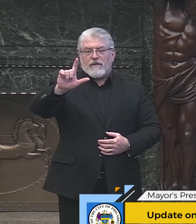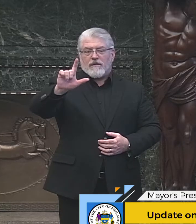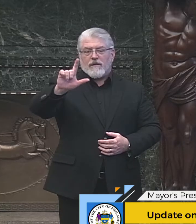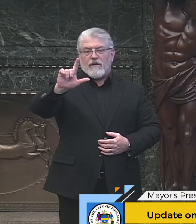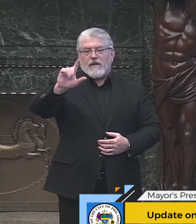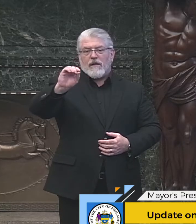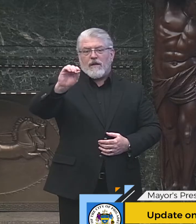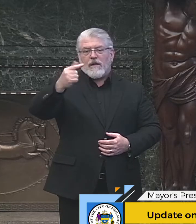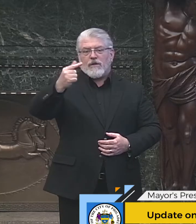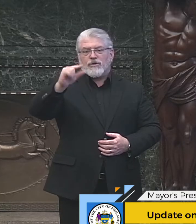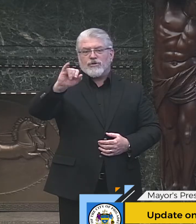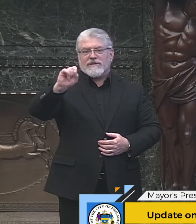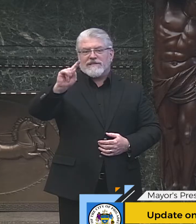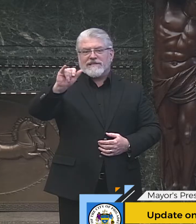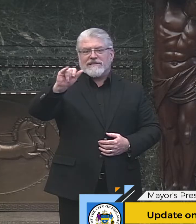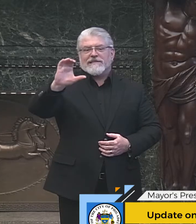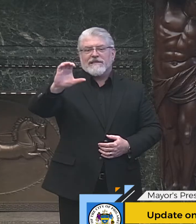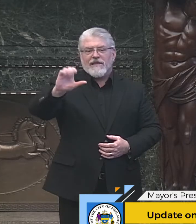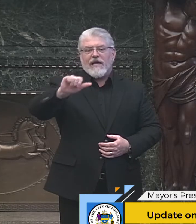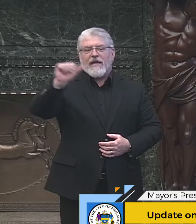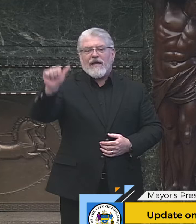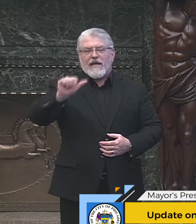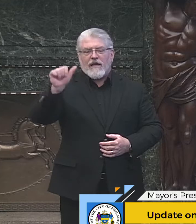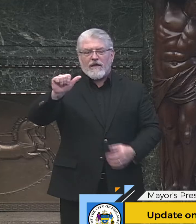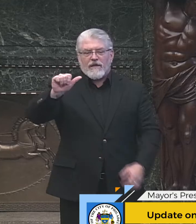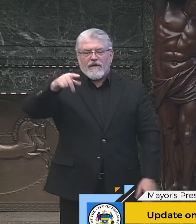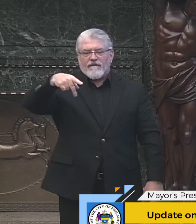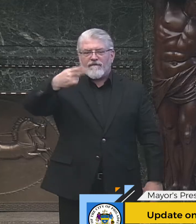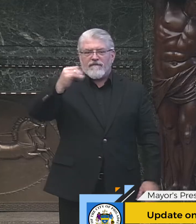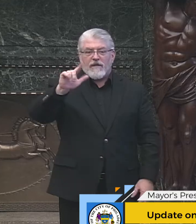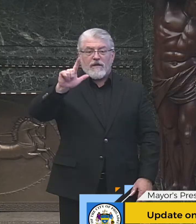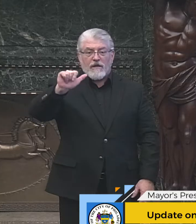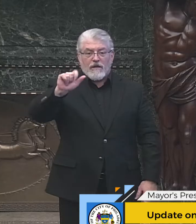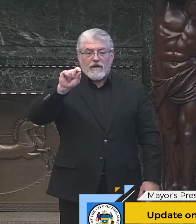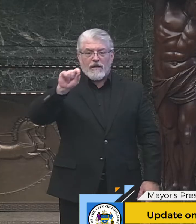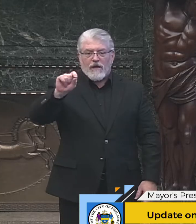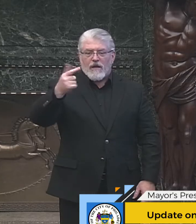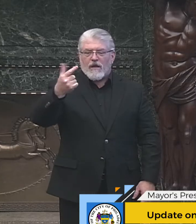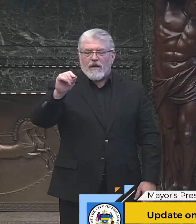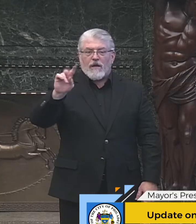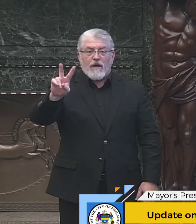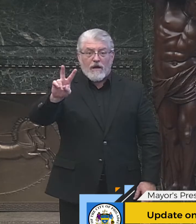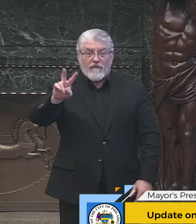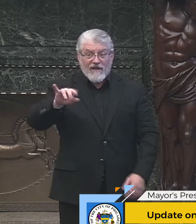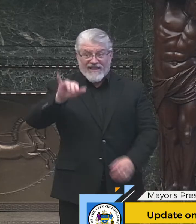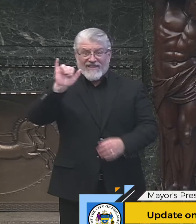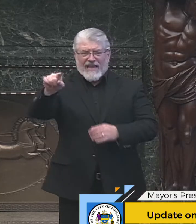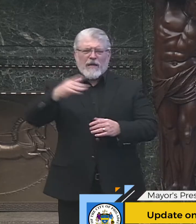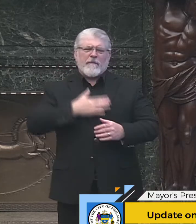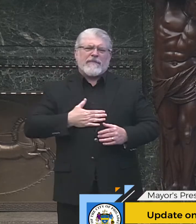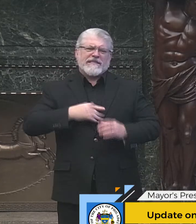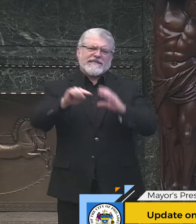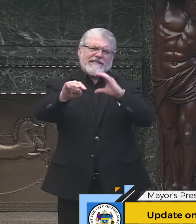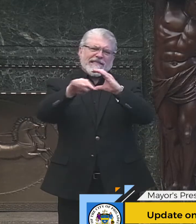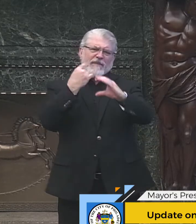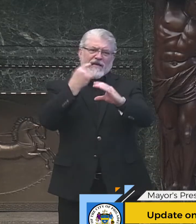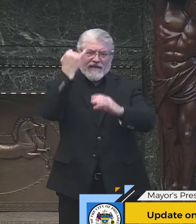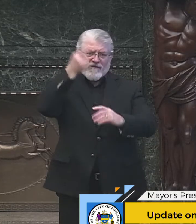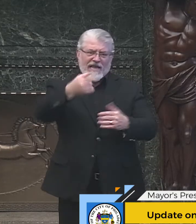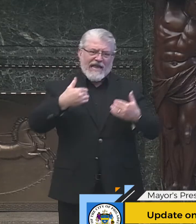eoc.logistics@phila.gov. Then on the healthcare system, we do expect in the coming days to weeks an increases in